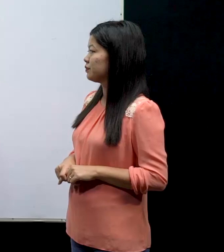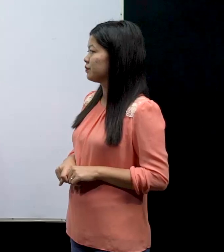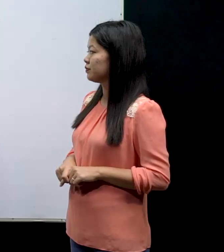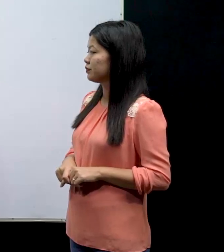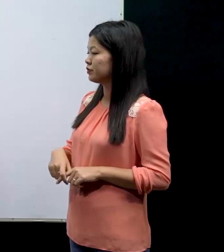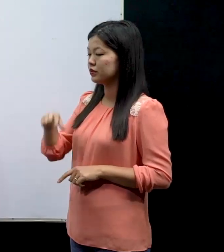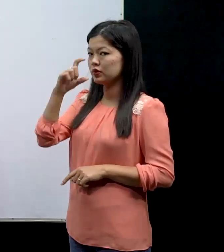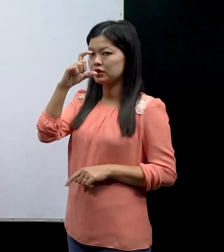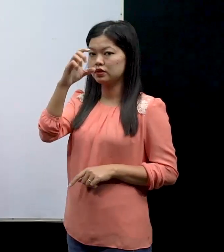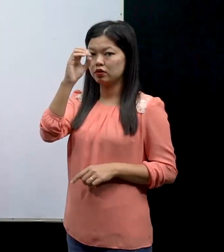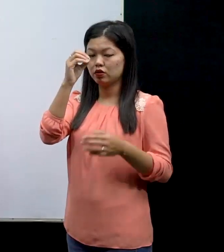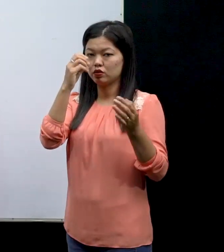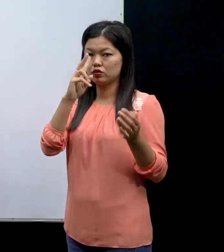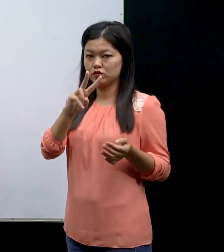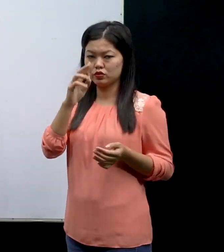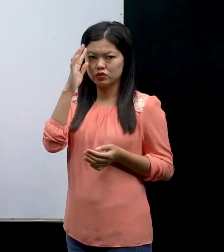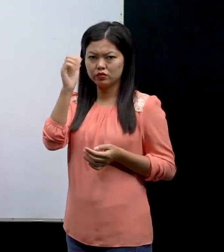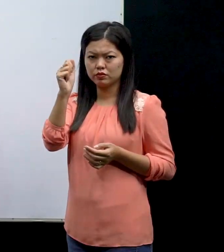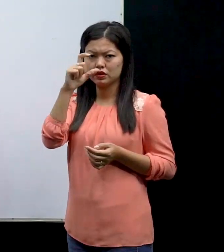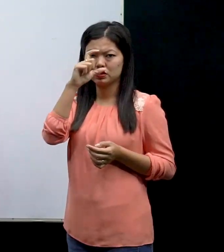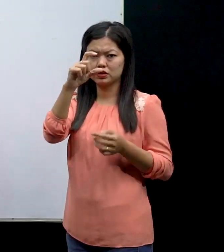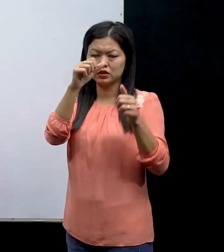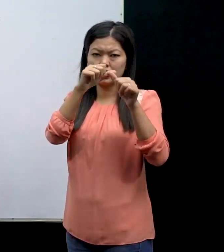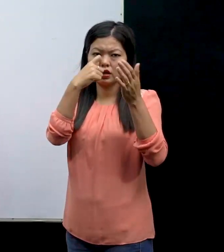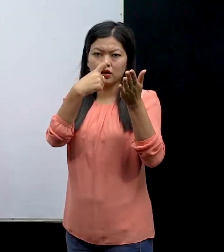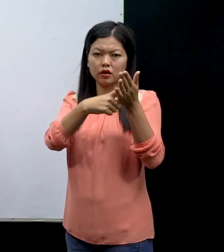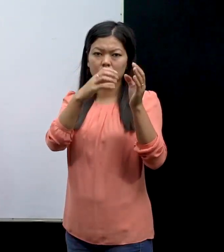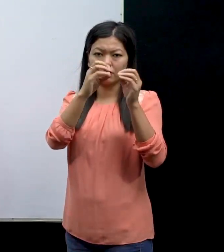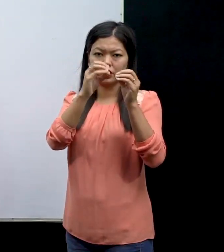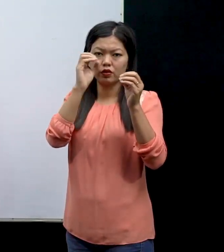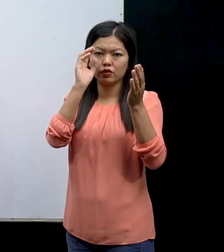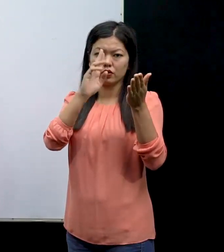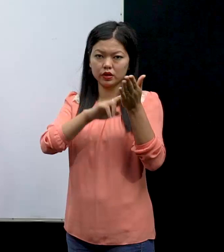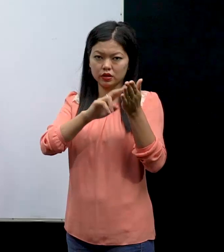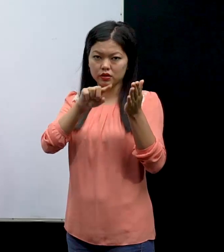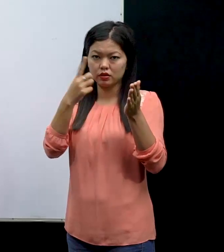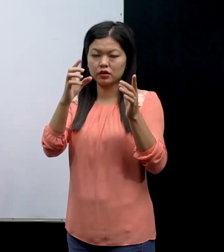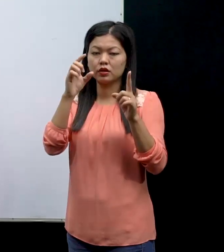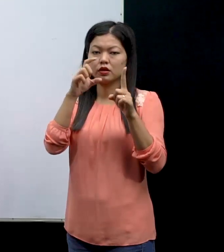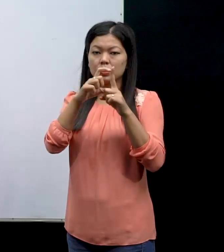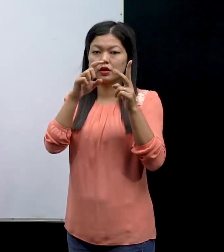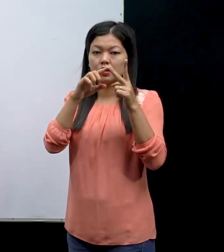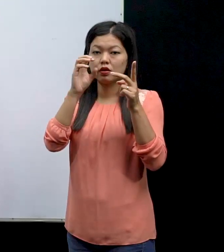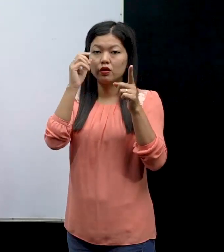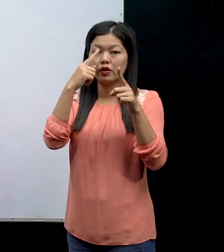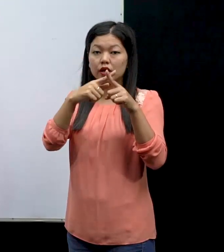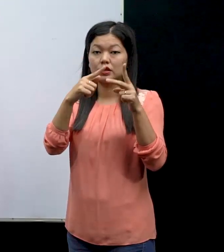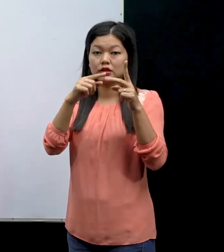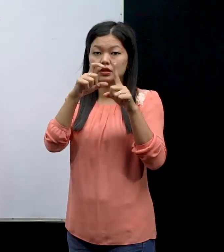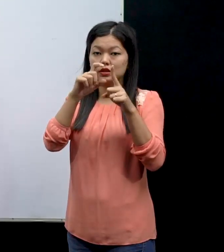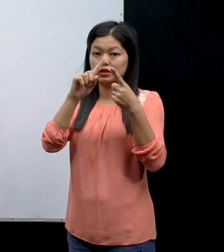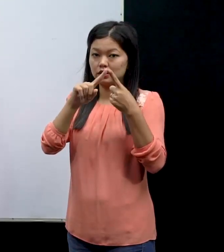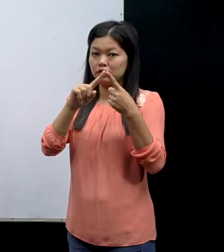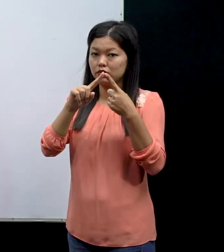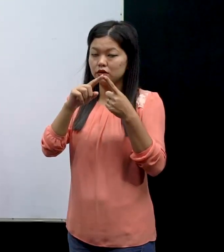carbon dioxide. Clear? Carbon, the atomic mass for carbon is, just now I've